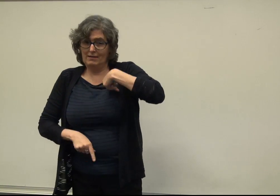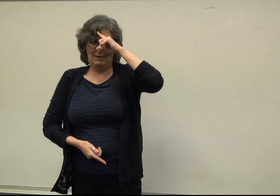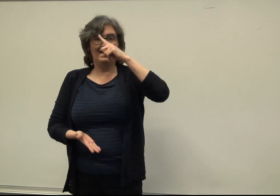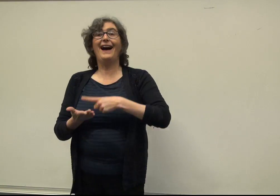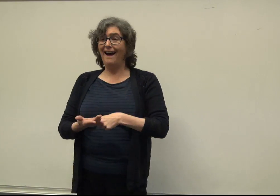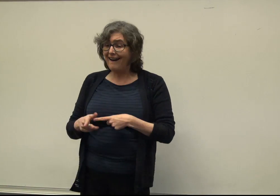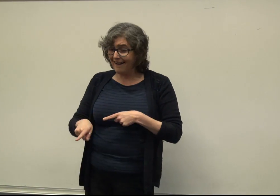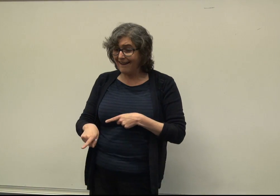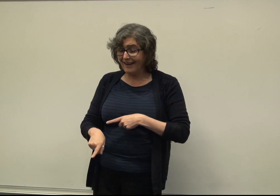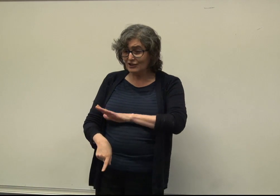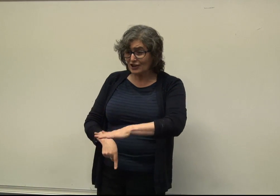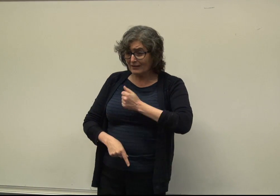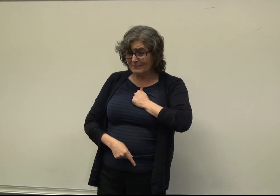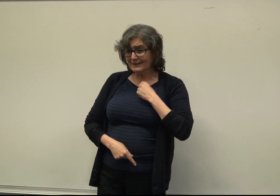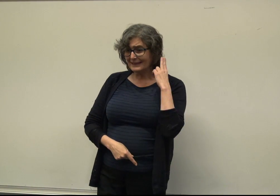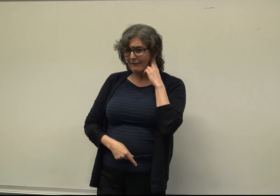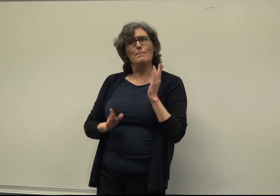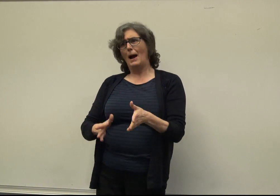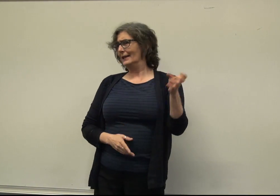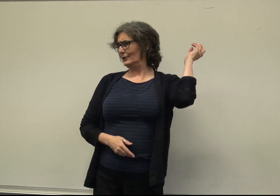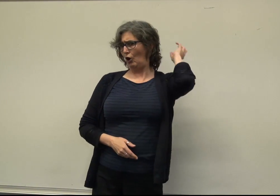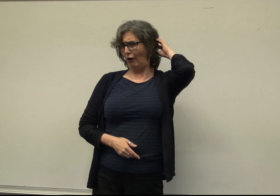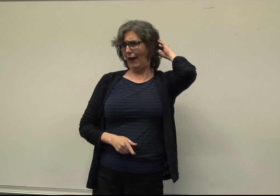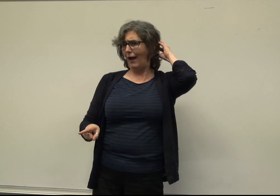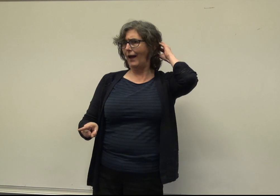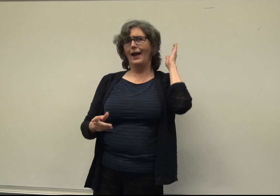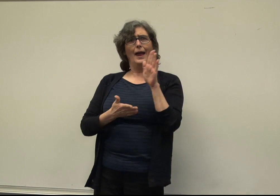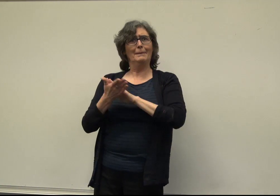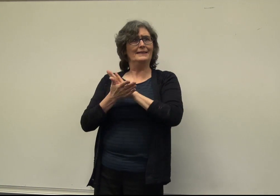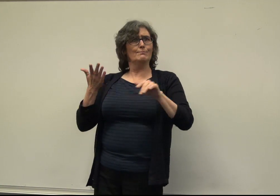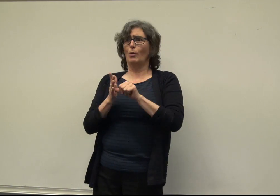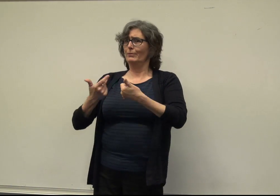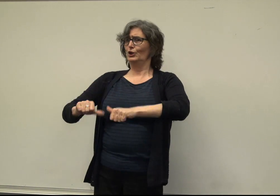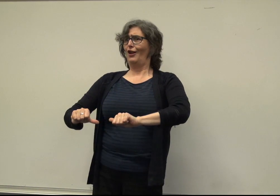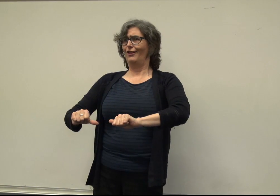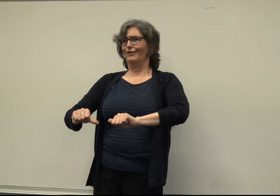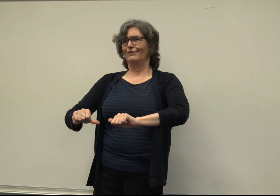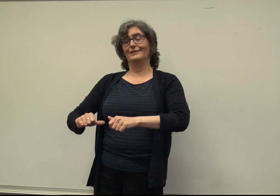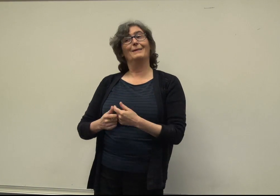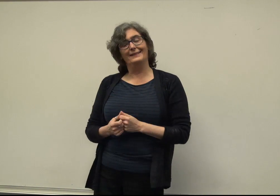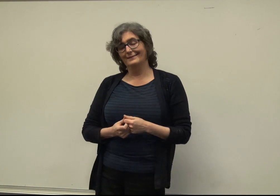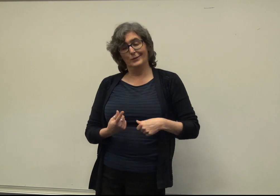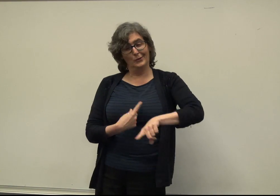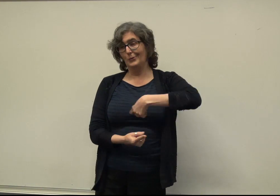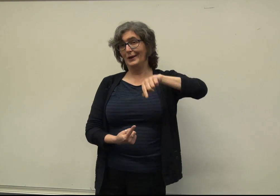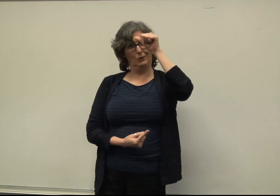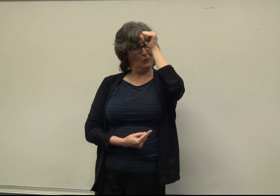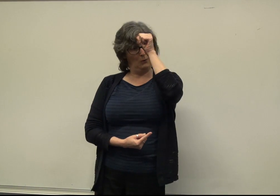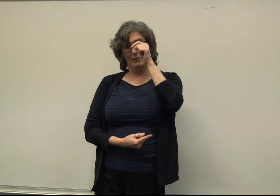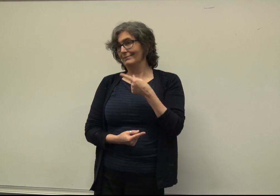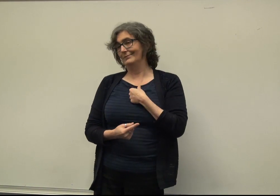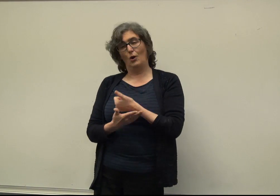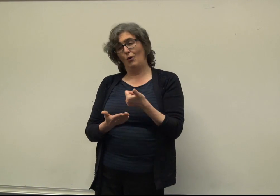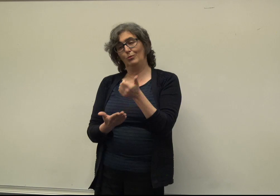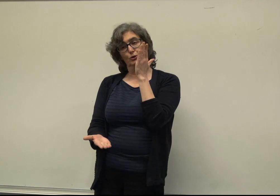in their deaf child, but we know that that's not always true, that cochlear implantations can improve hearing, but